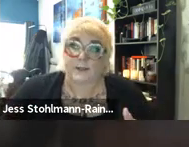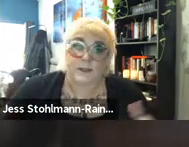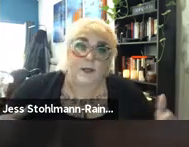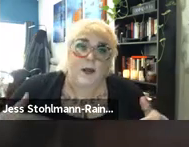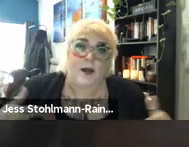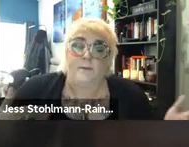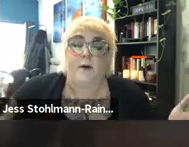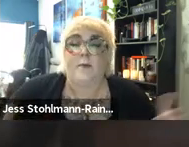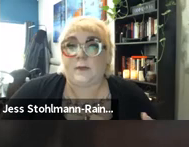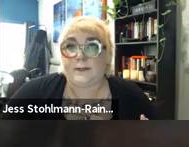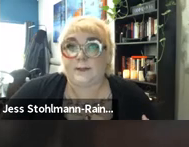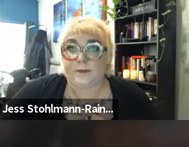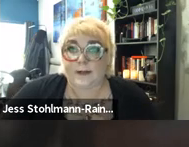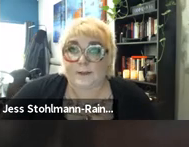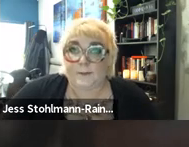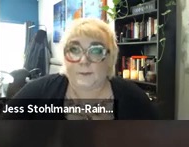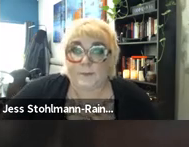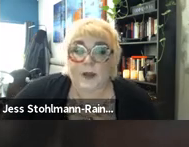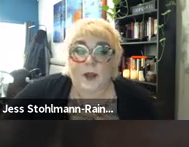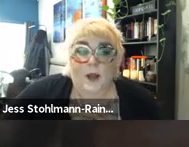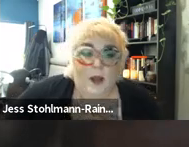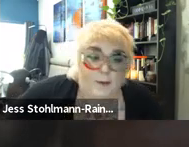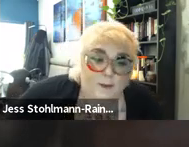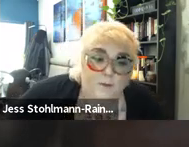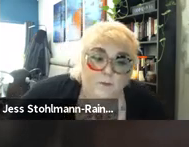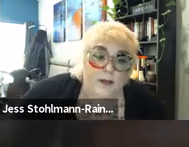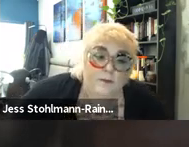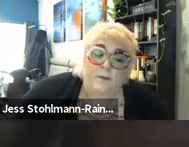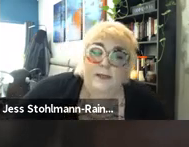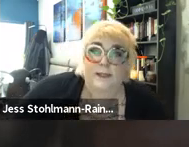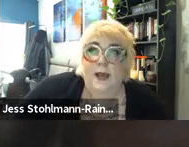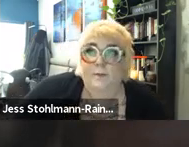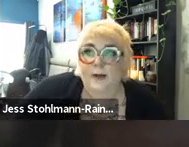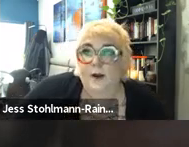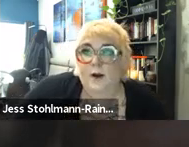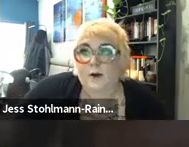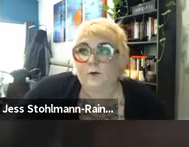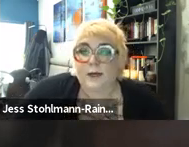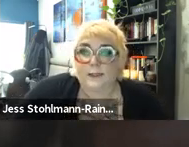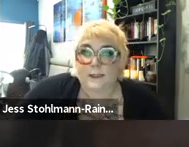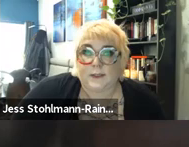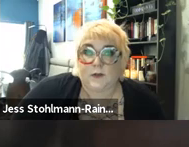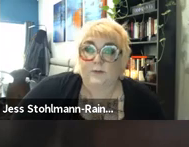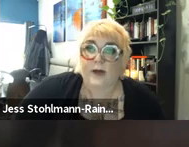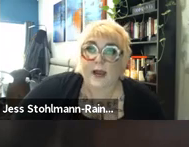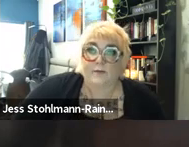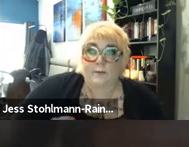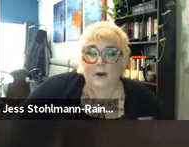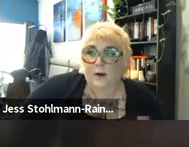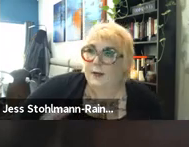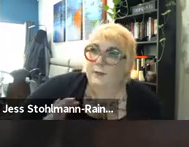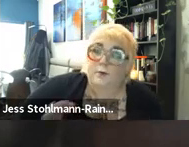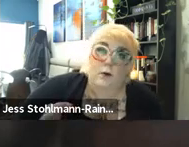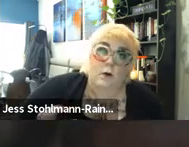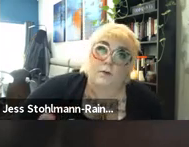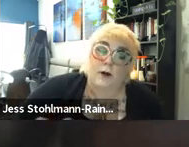standards um about this service um and so really what we see happening are organizations sort of vying for